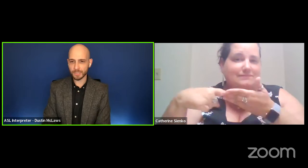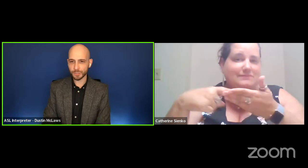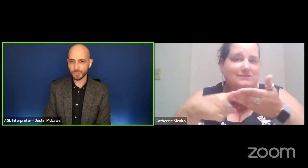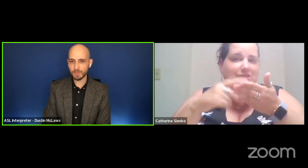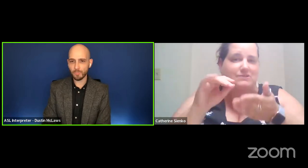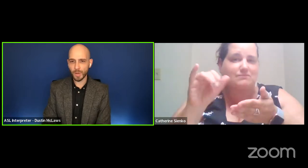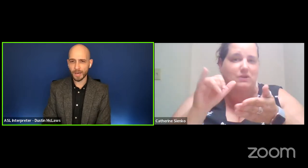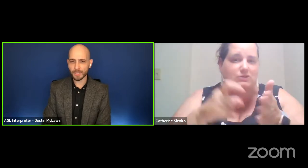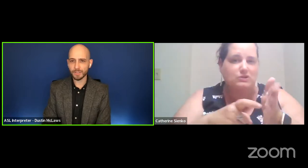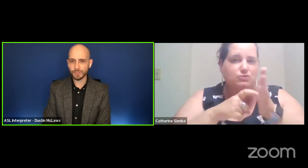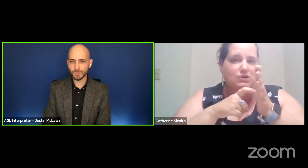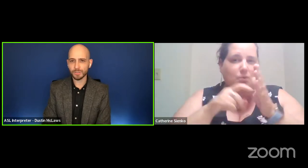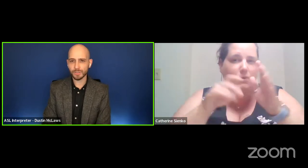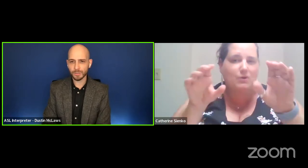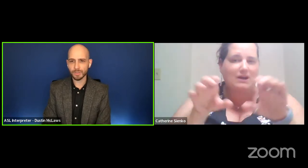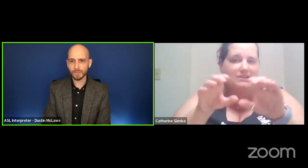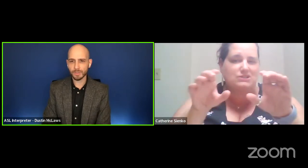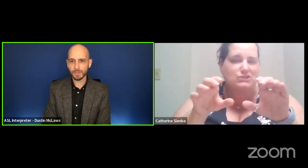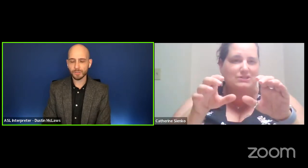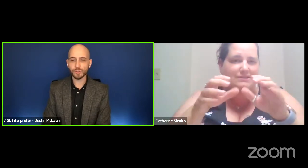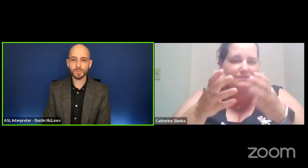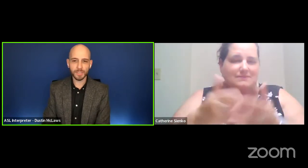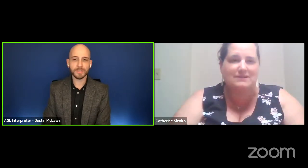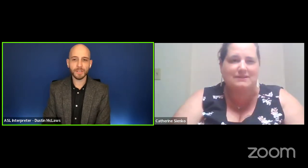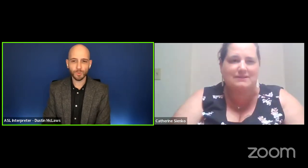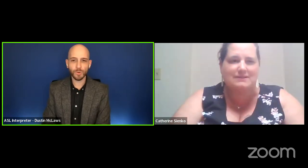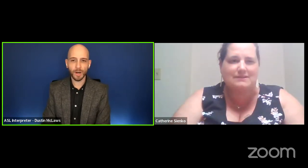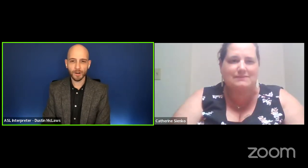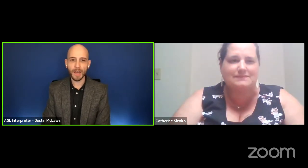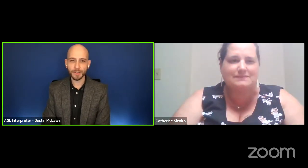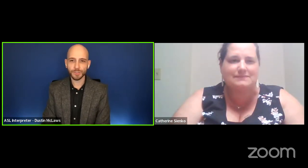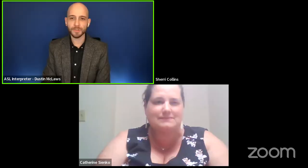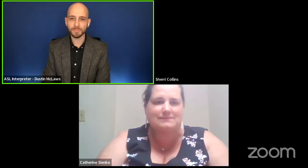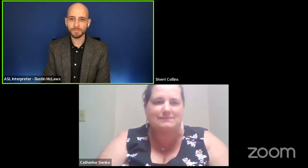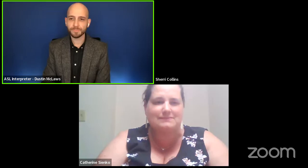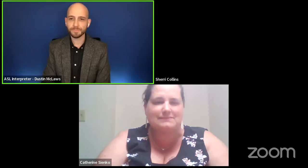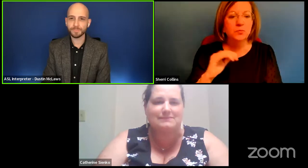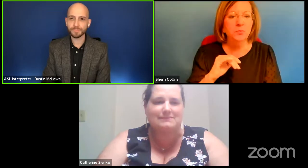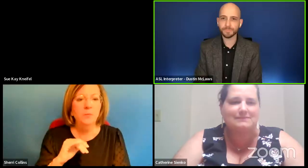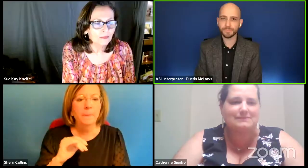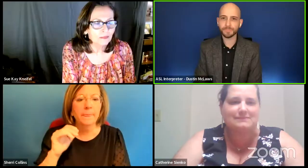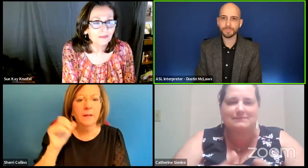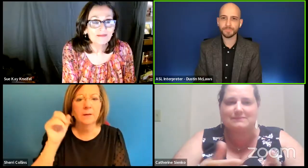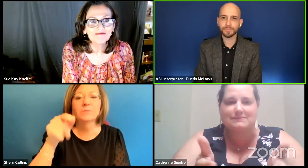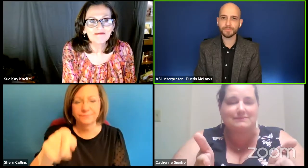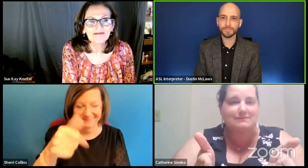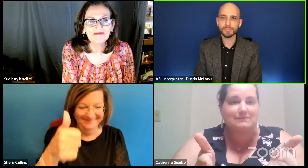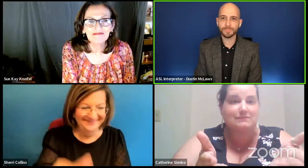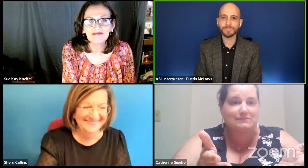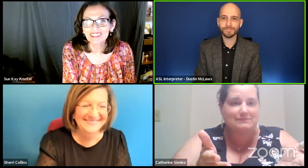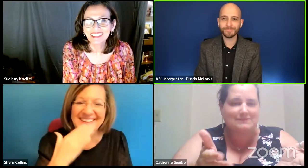budget decision package. Excuse me, this does require action.